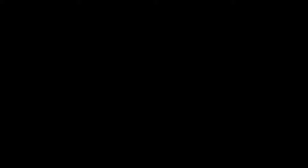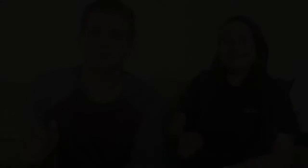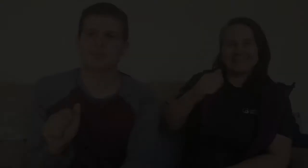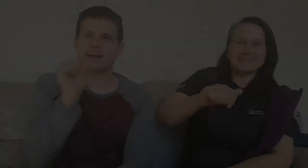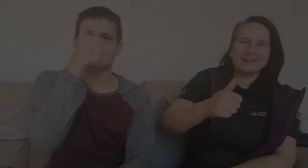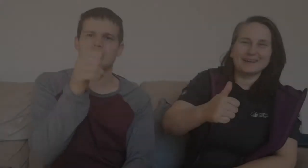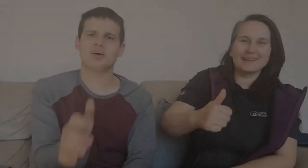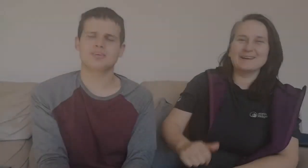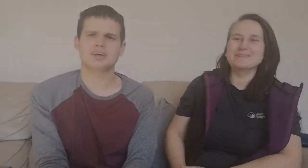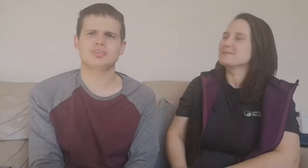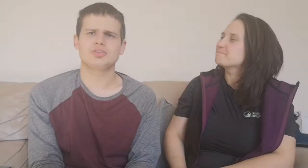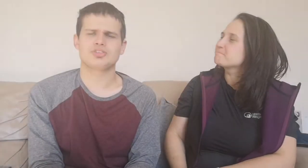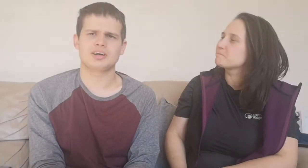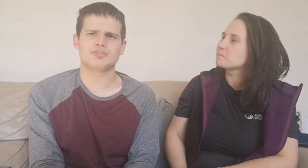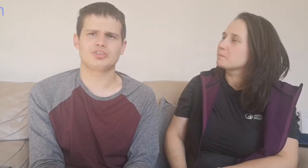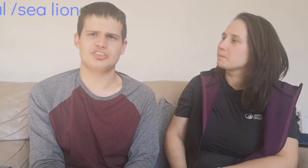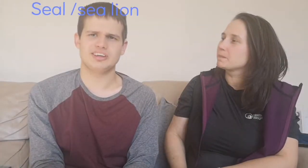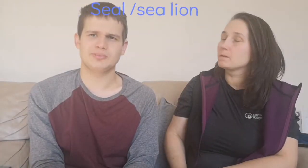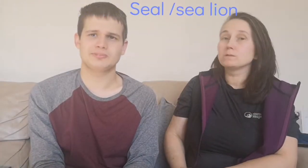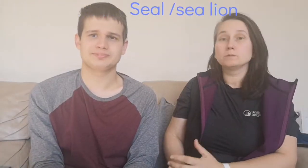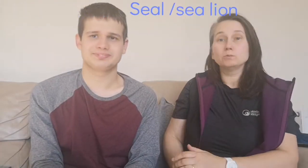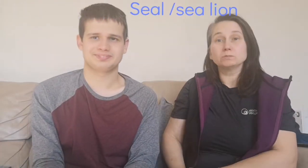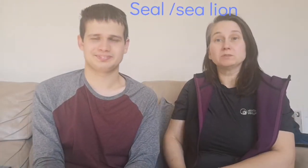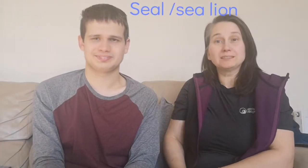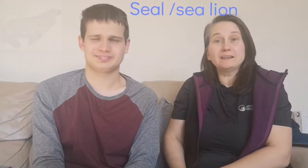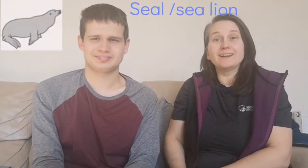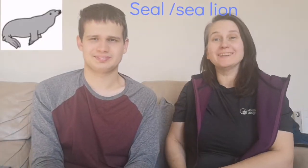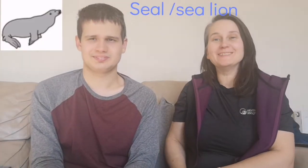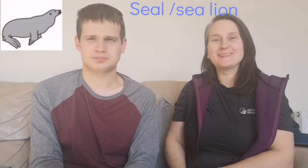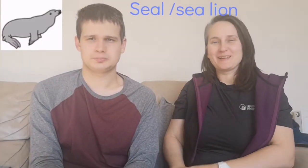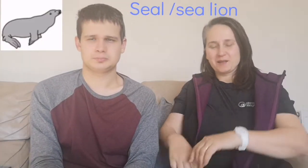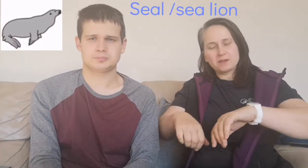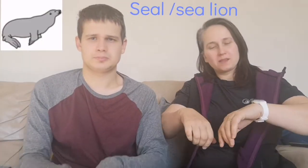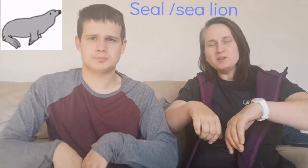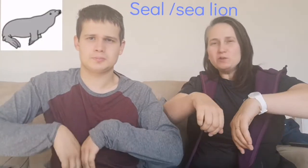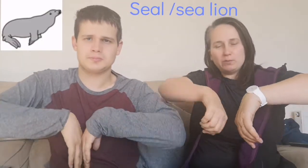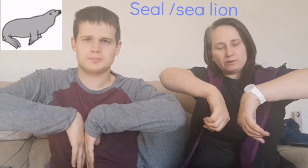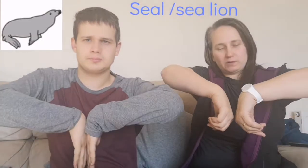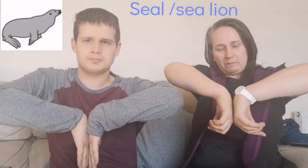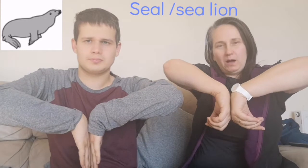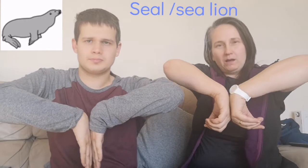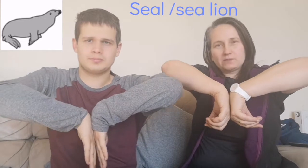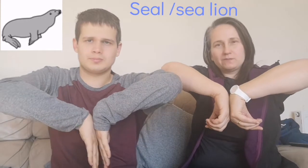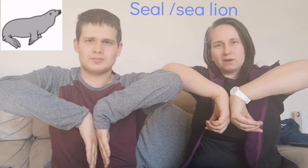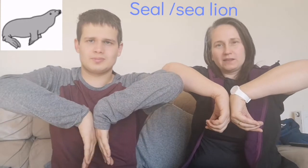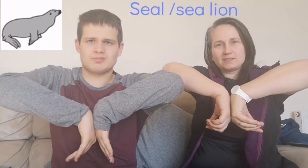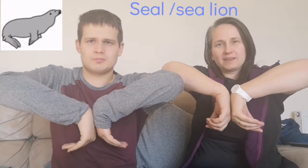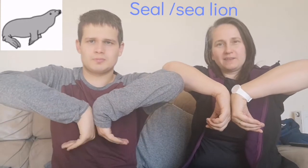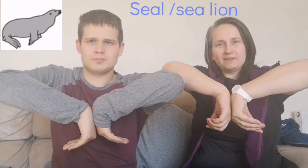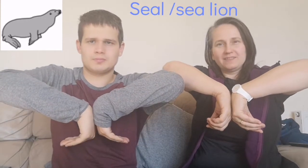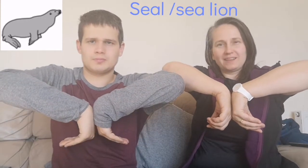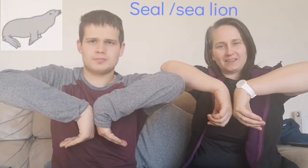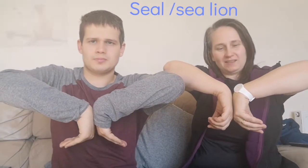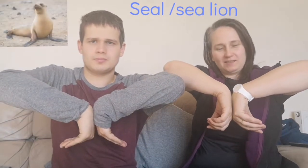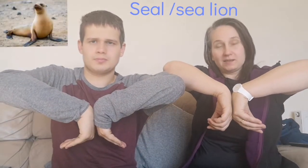Hello, we're going to do sign for seal. See, Lion, can you put the palms of your hands together like this and